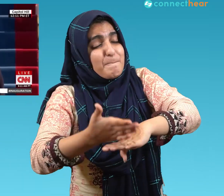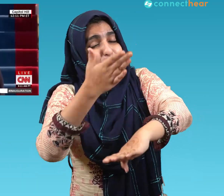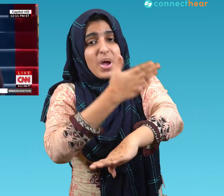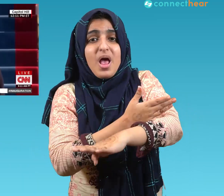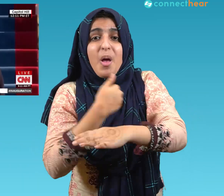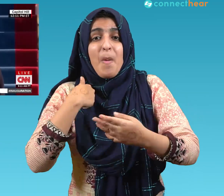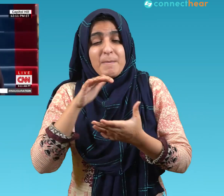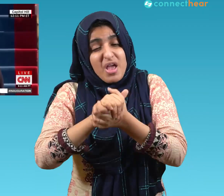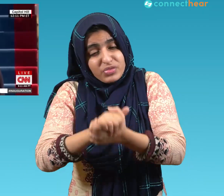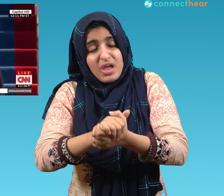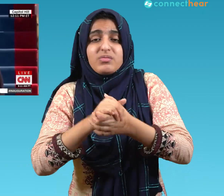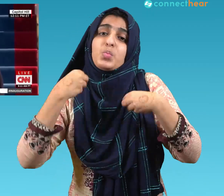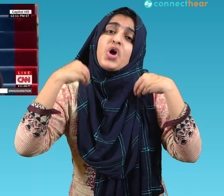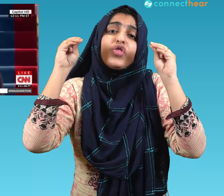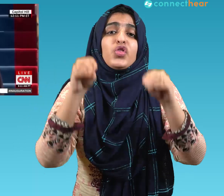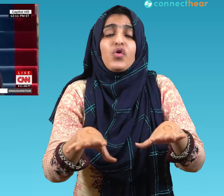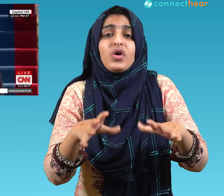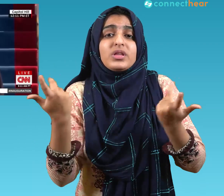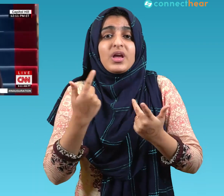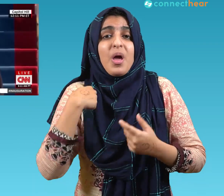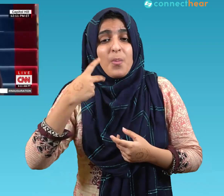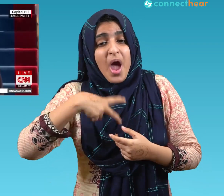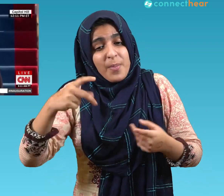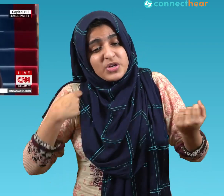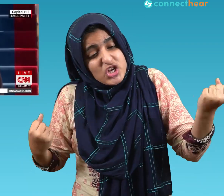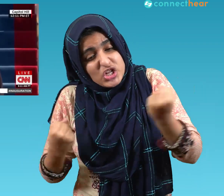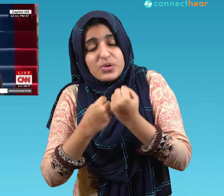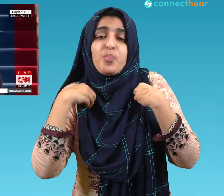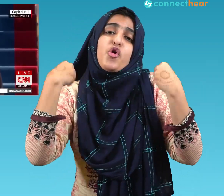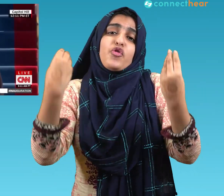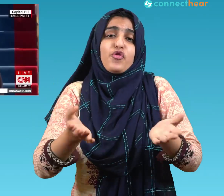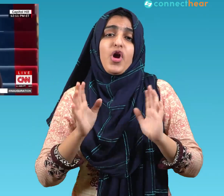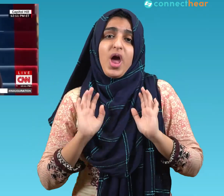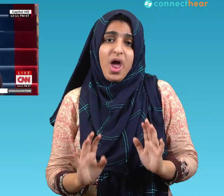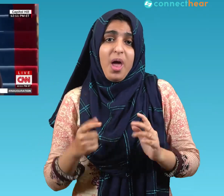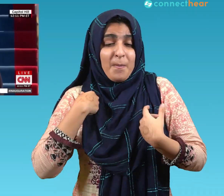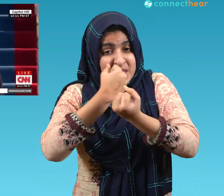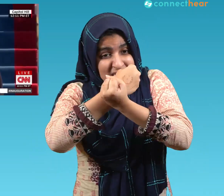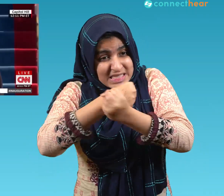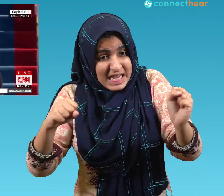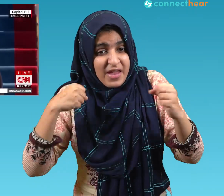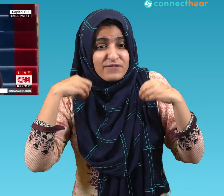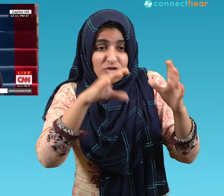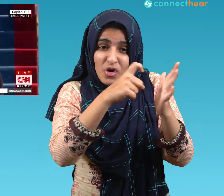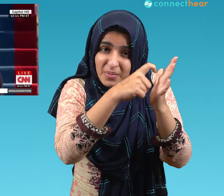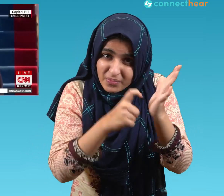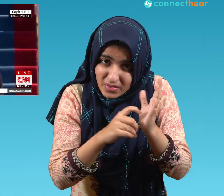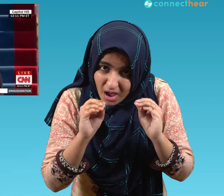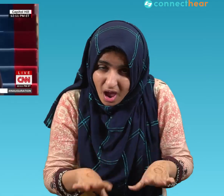give you my word. I will always level with you. I will defend the Constitution.